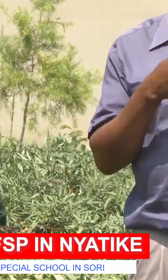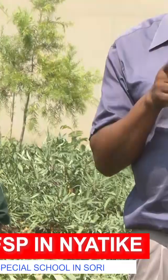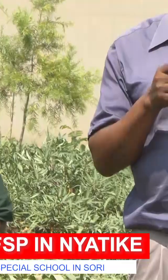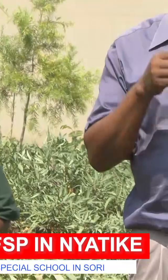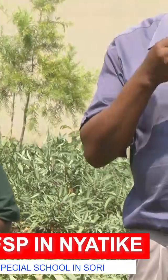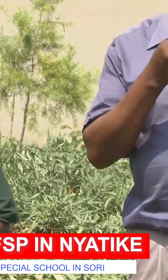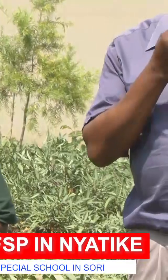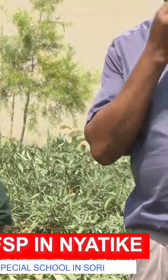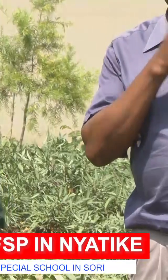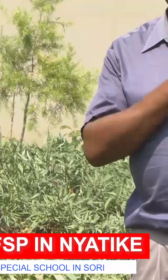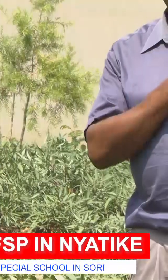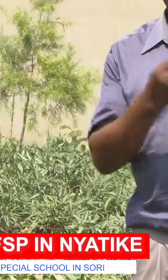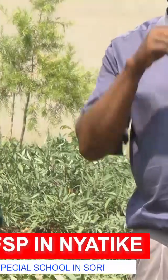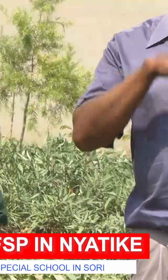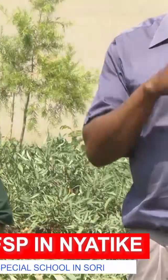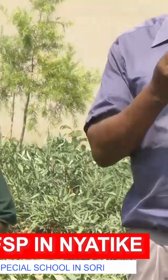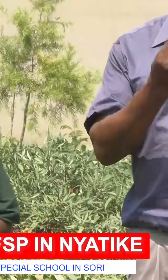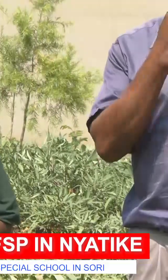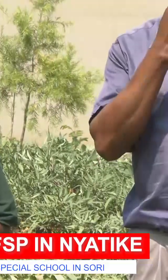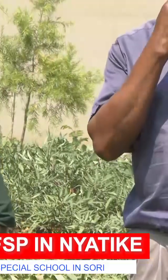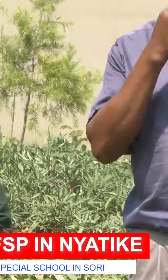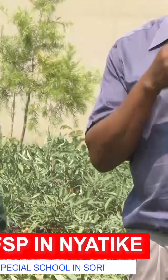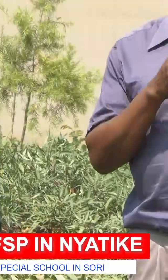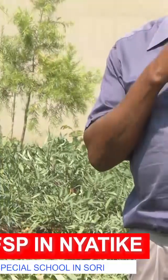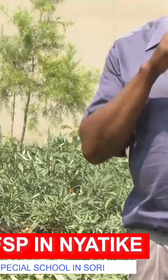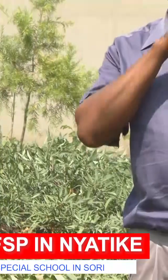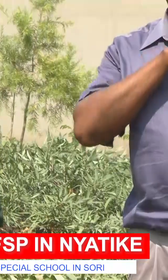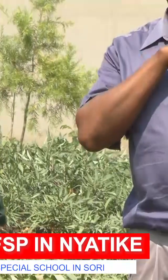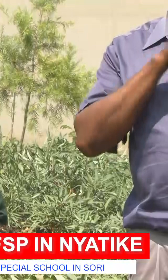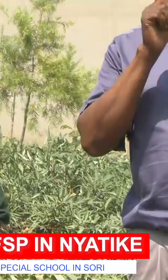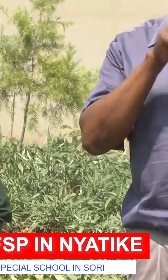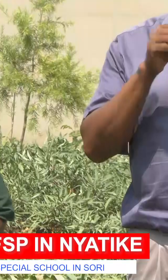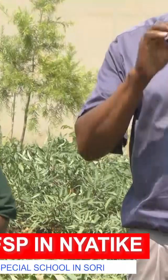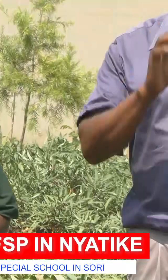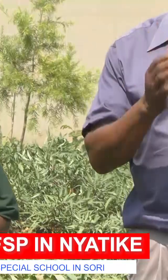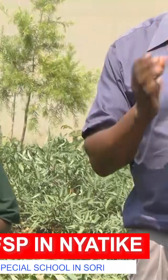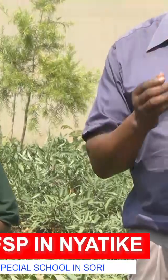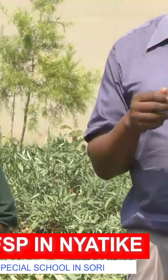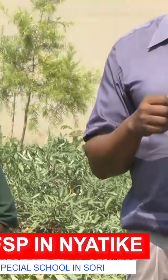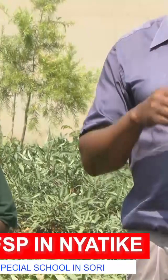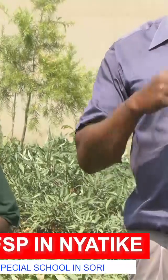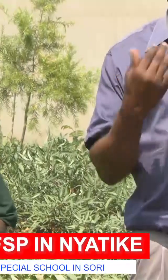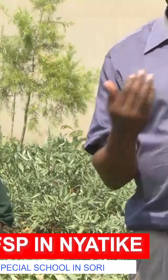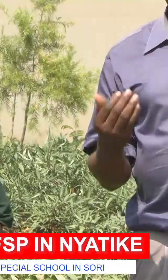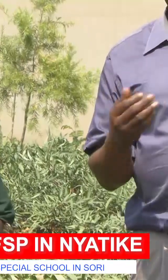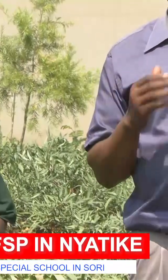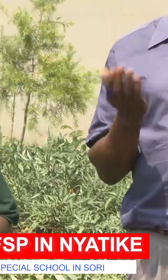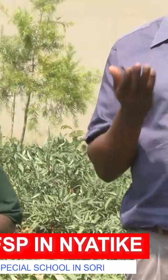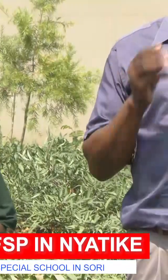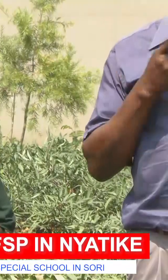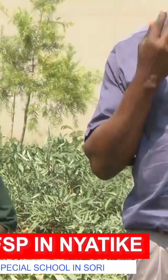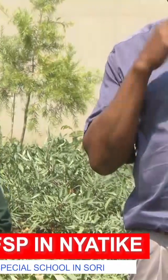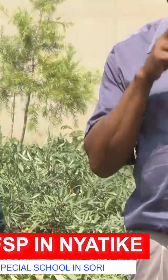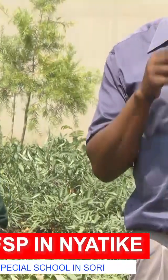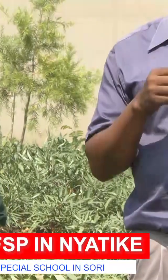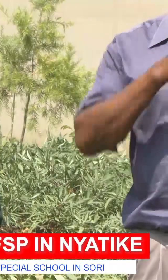in nutrients, which is actually beneficial to the community. The other thing is that where we are is a